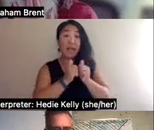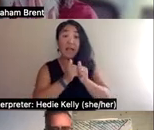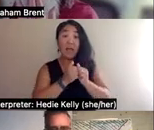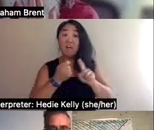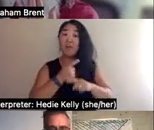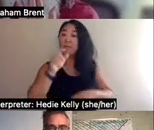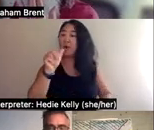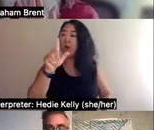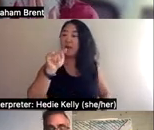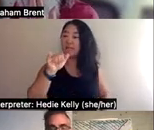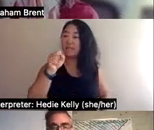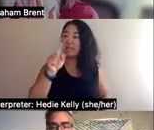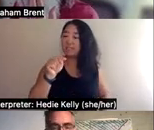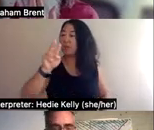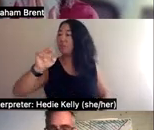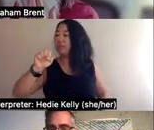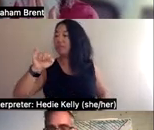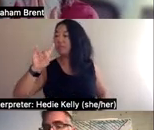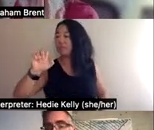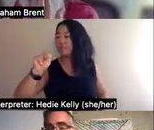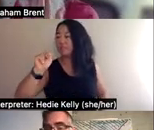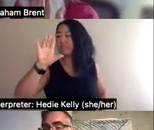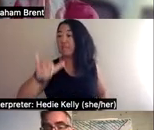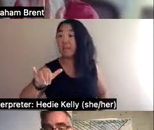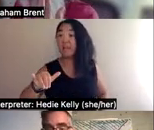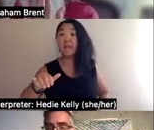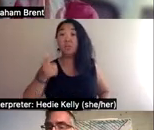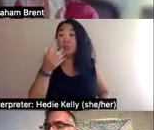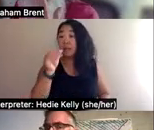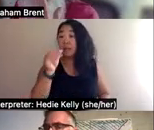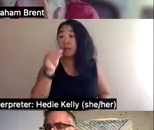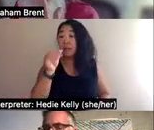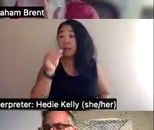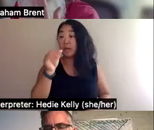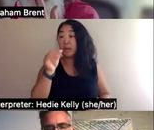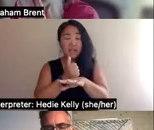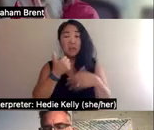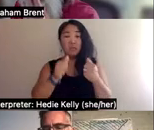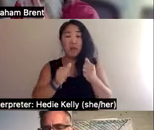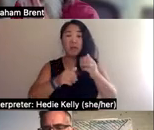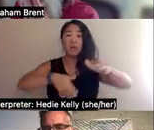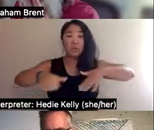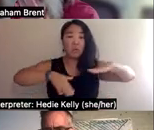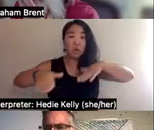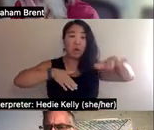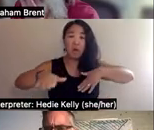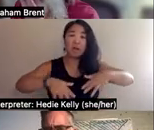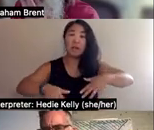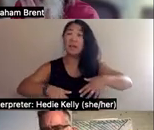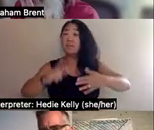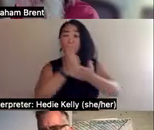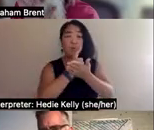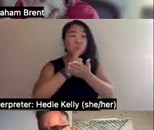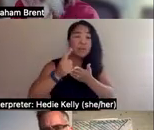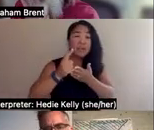in 2016 when we set out to walk around the perimeter of the city. We had a week to do an open-ended creative exploration. I was